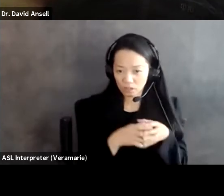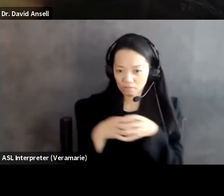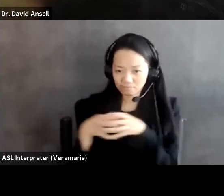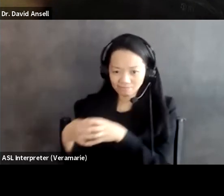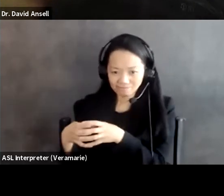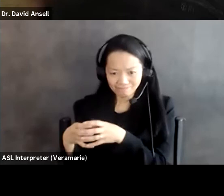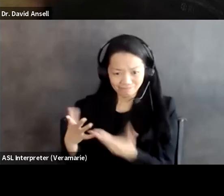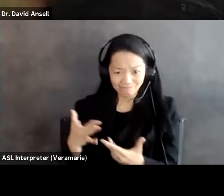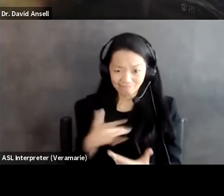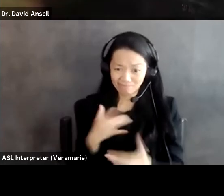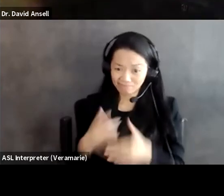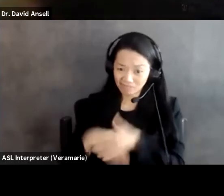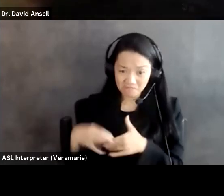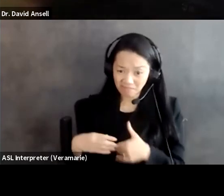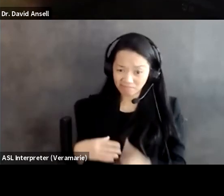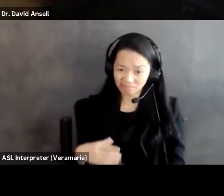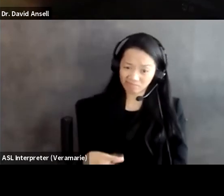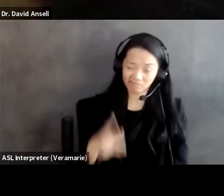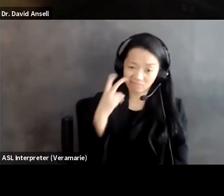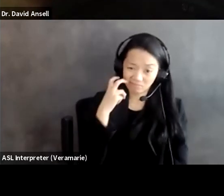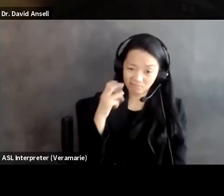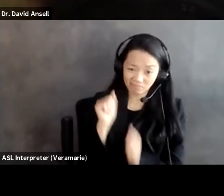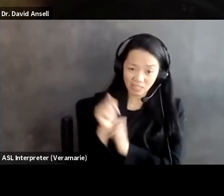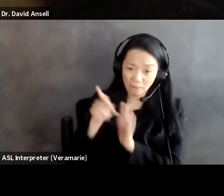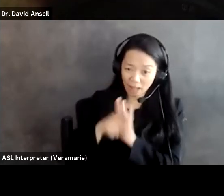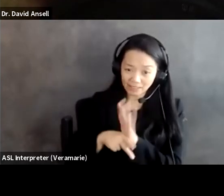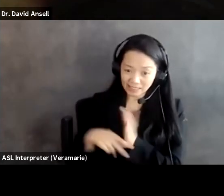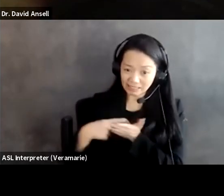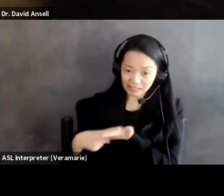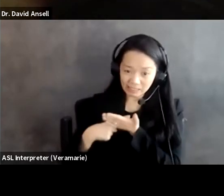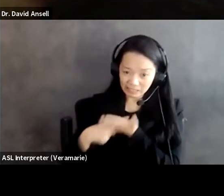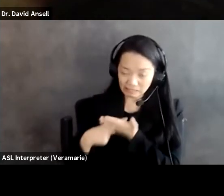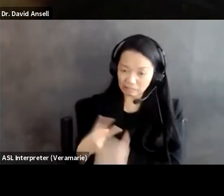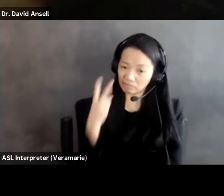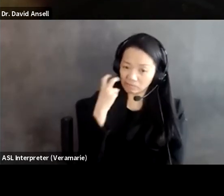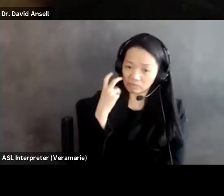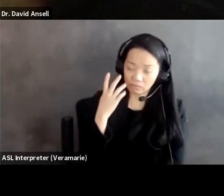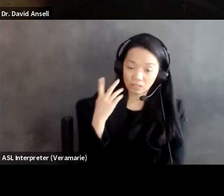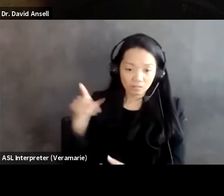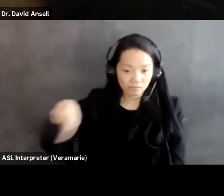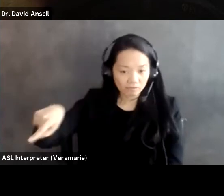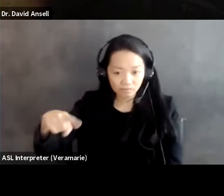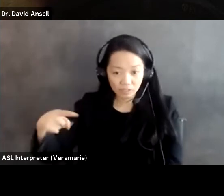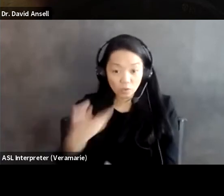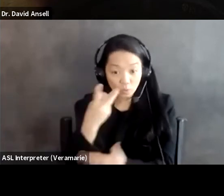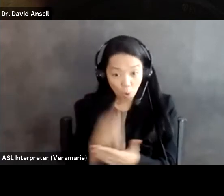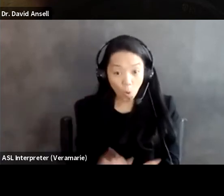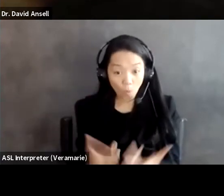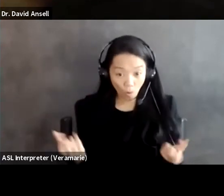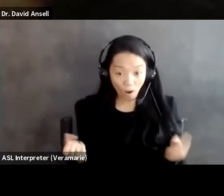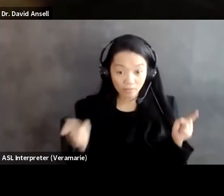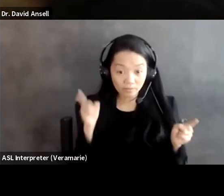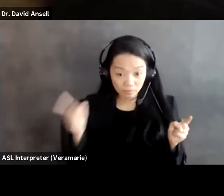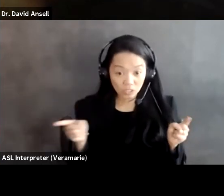in fruitful policy discussions on things that I would like to talk with both parties about, because